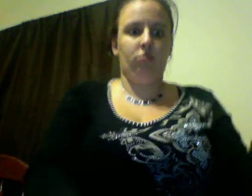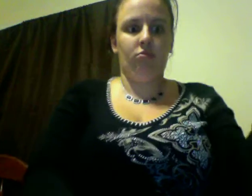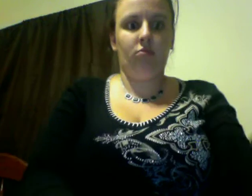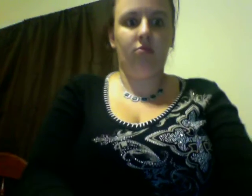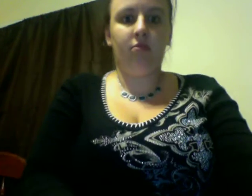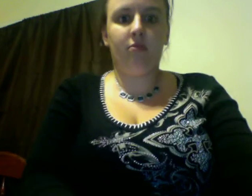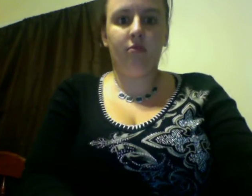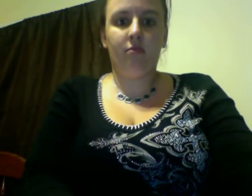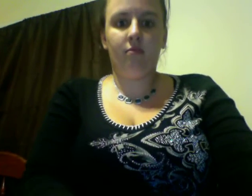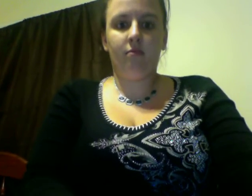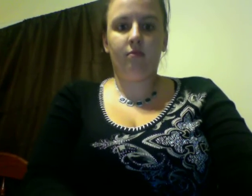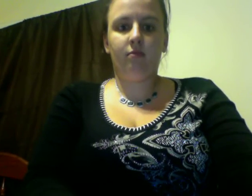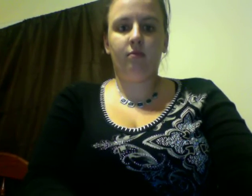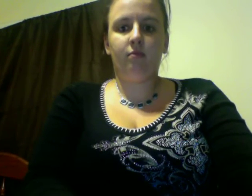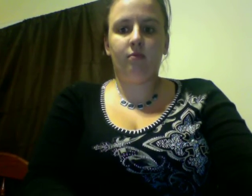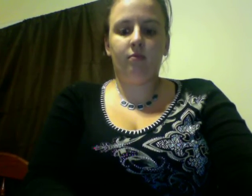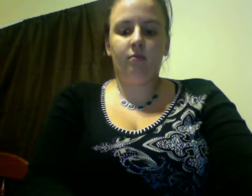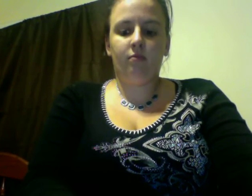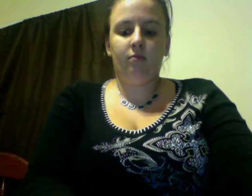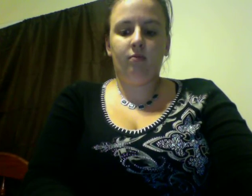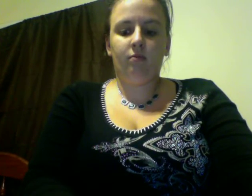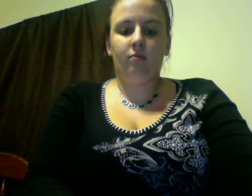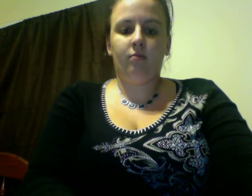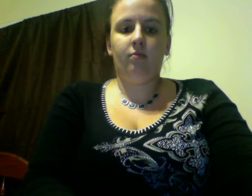Whether it's nature or the exercise itself, it's.